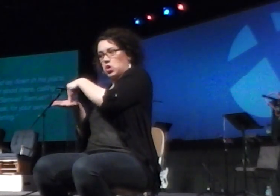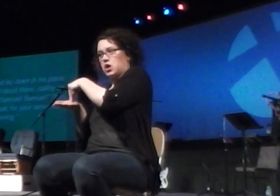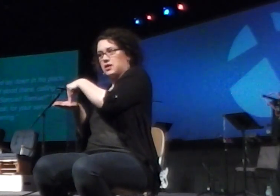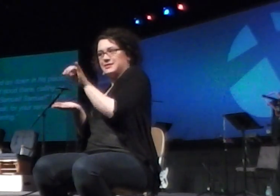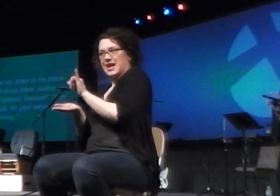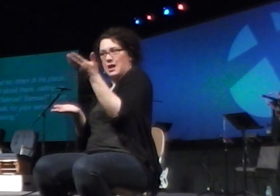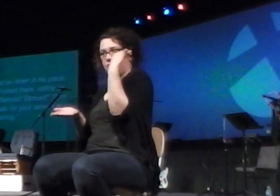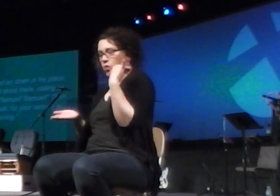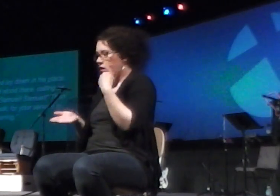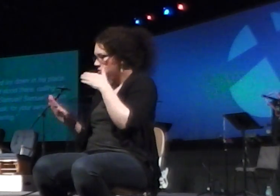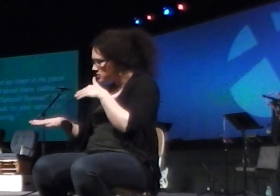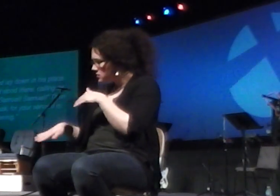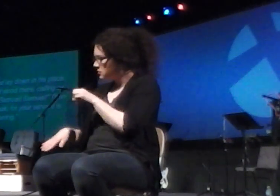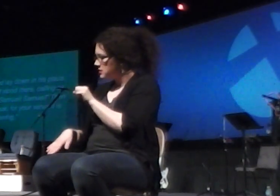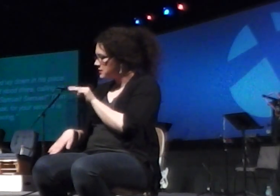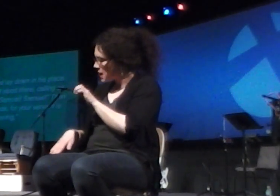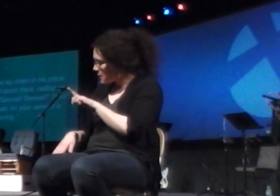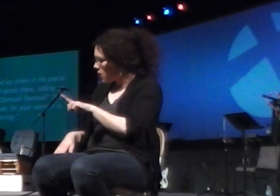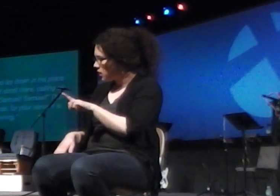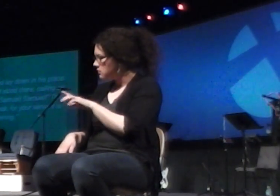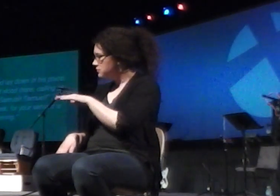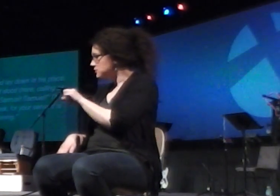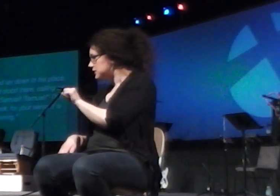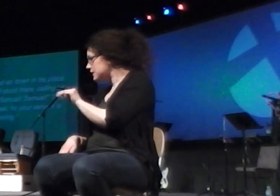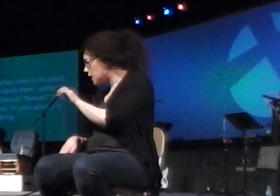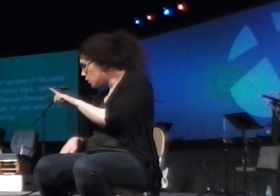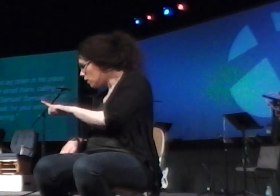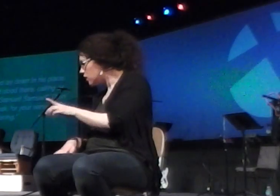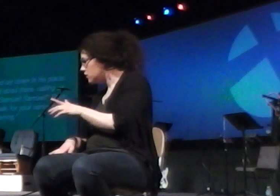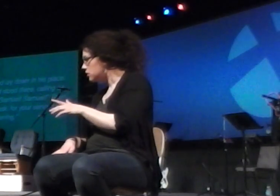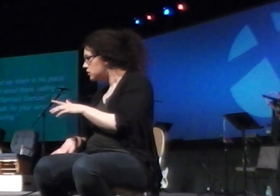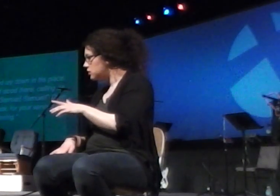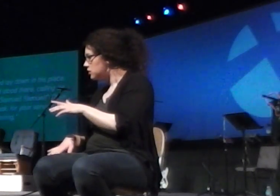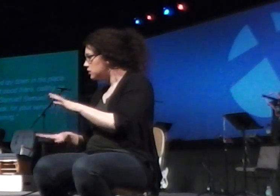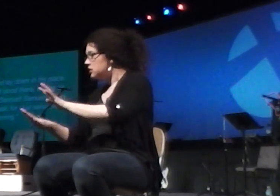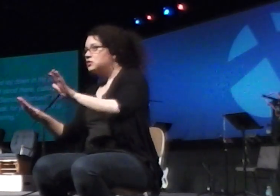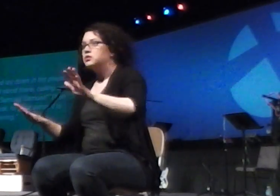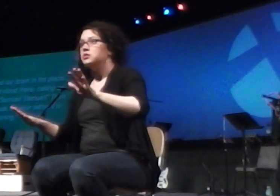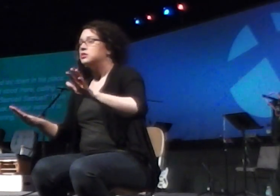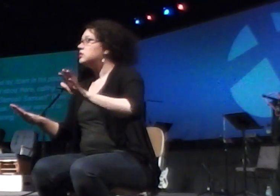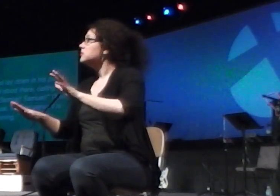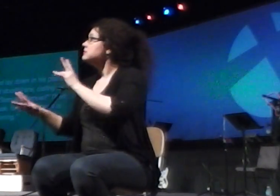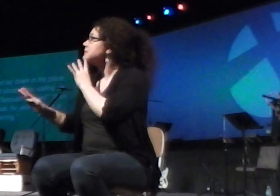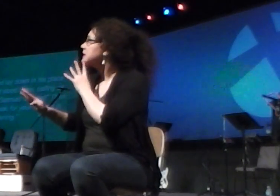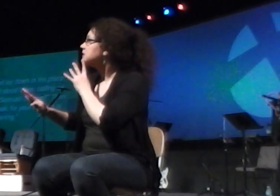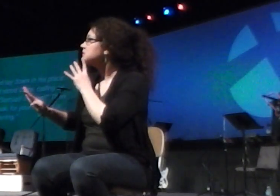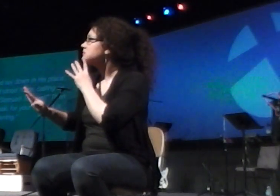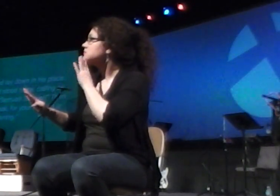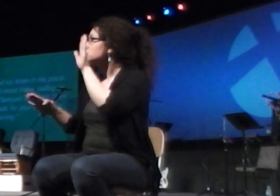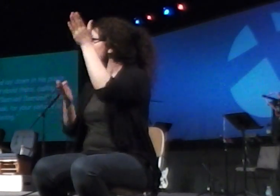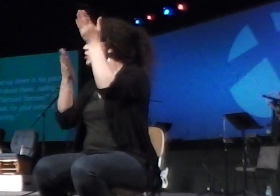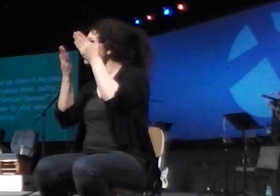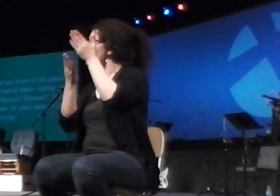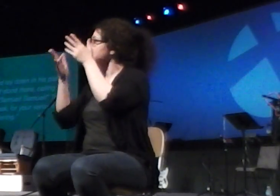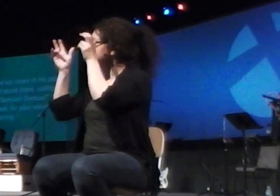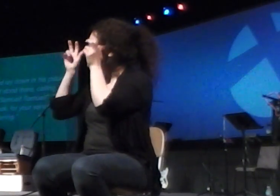times, Samuel, Samuel. Then Samuel said, Speak, for your servant is